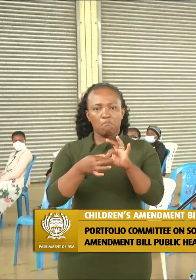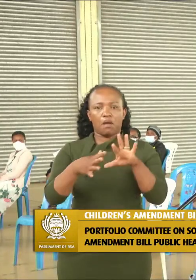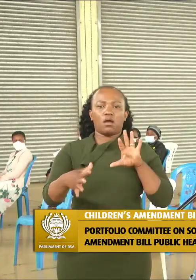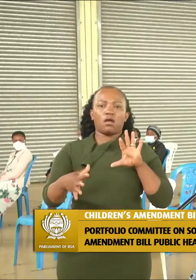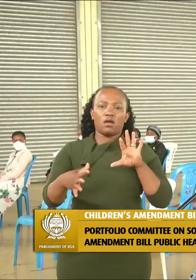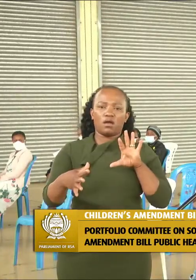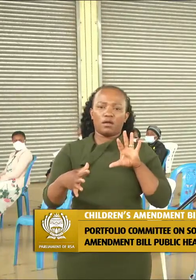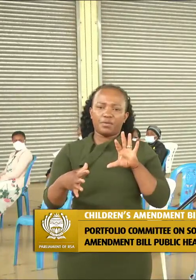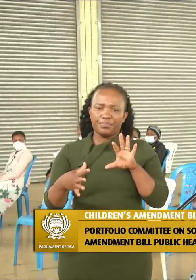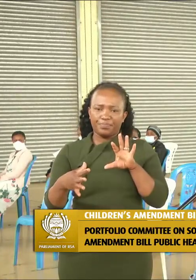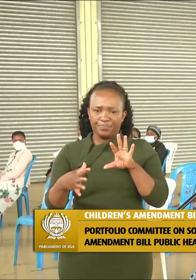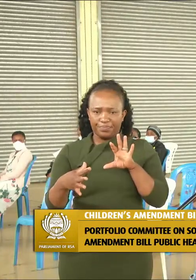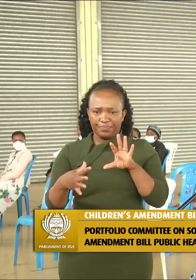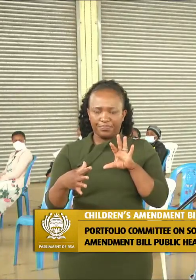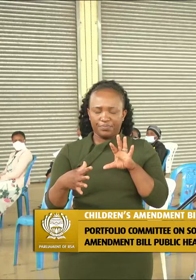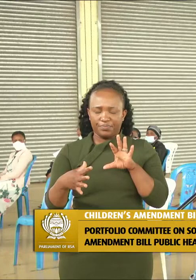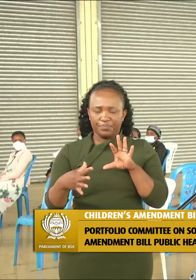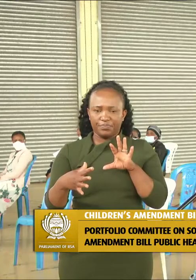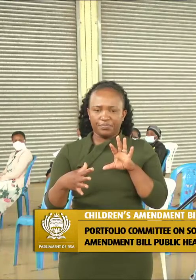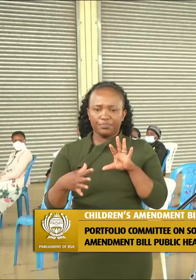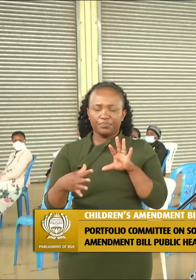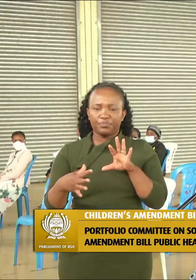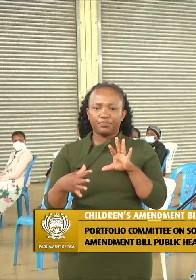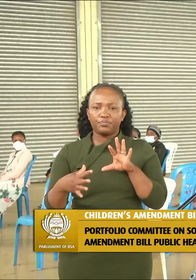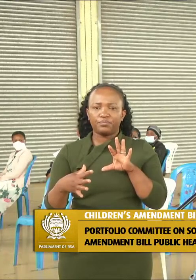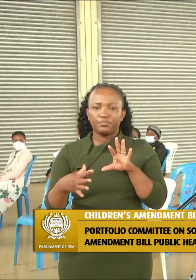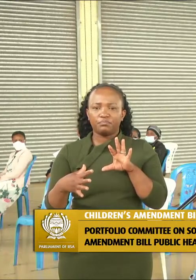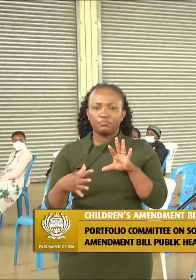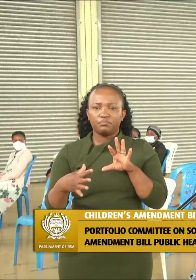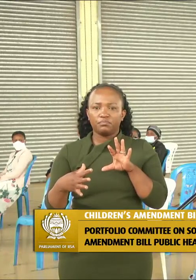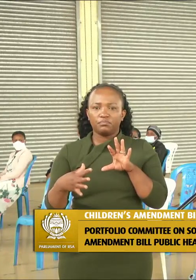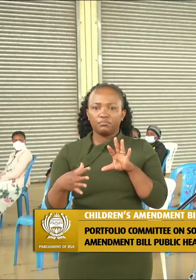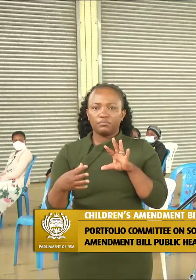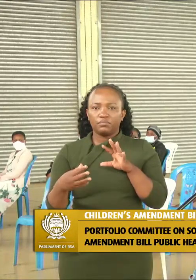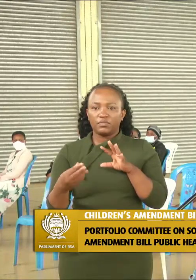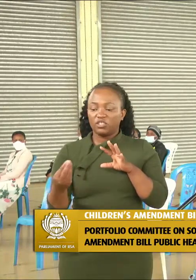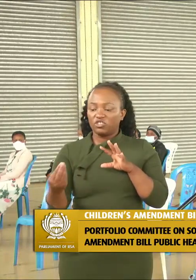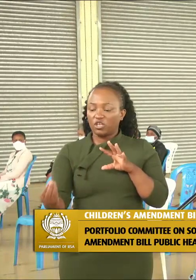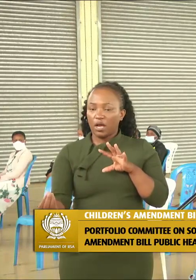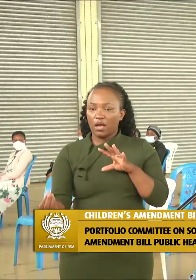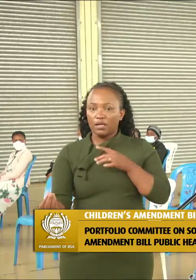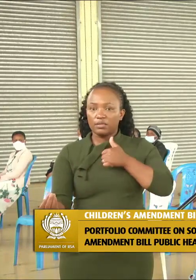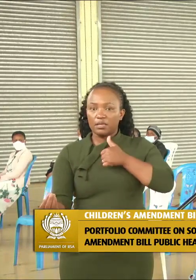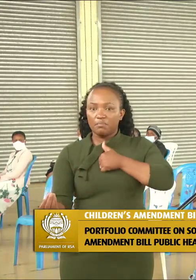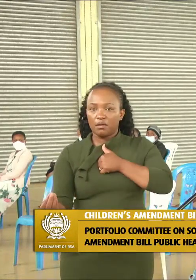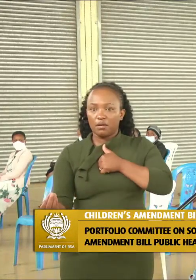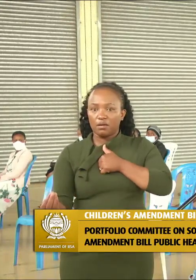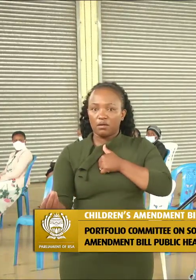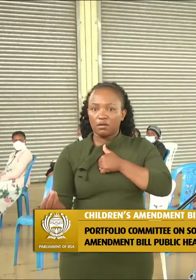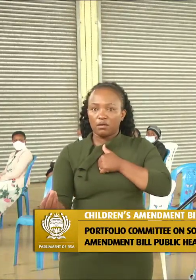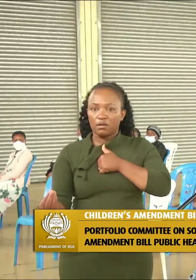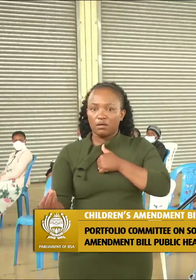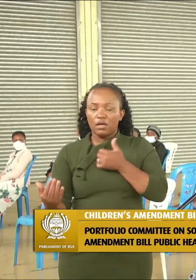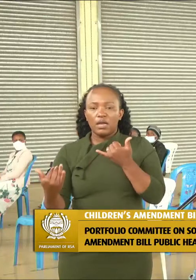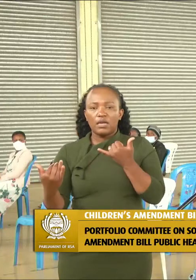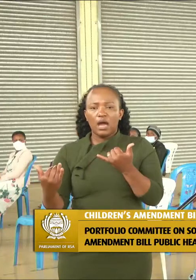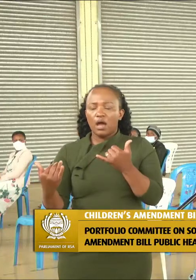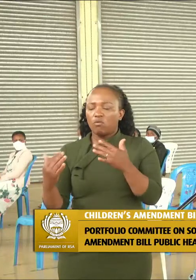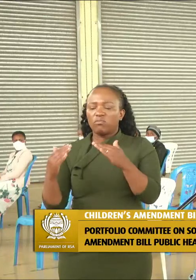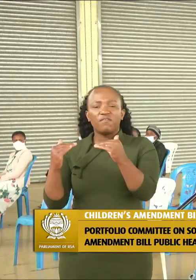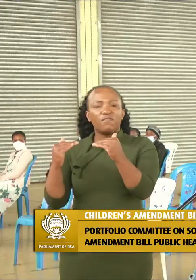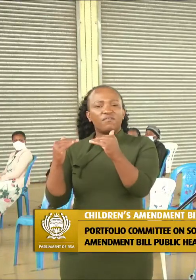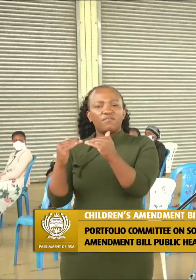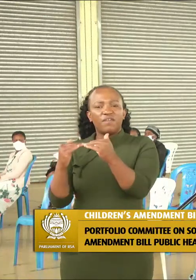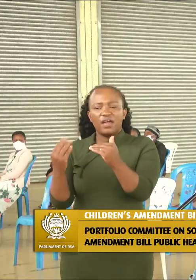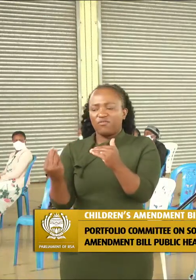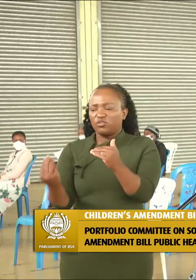ubudlelwano phakathi kwabazali sebiyawohloka. my child is dragged through a system of injustice.